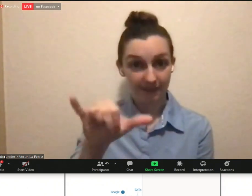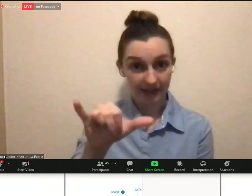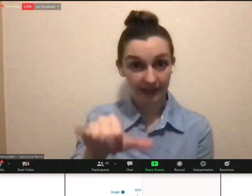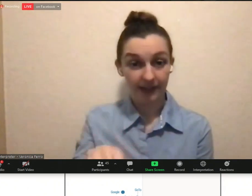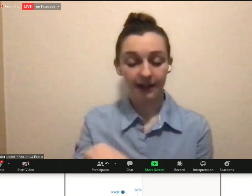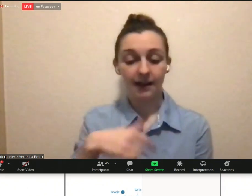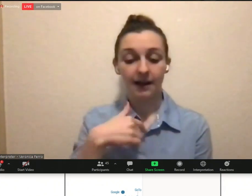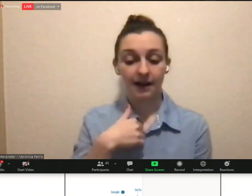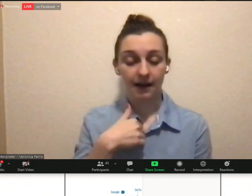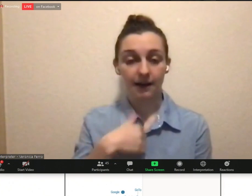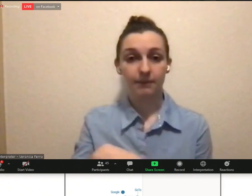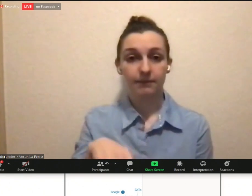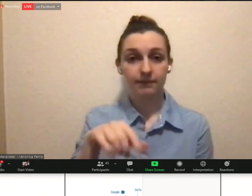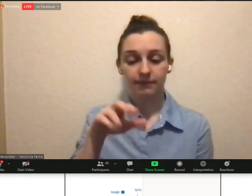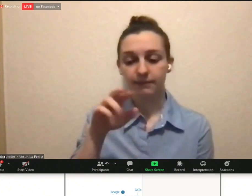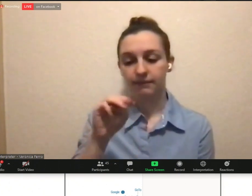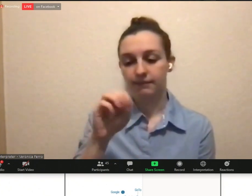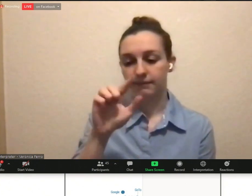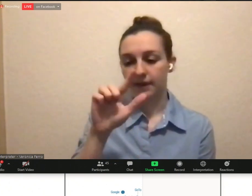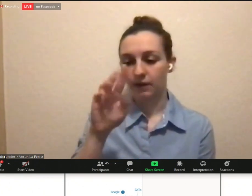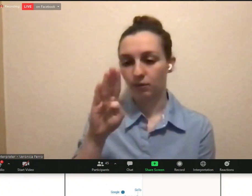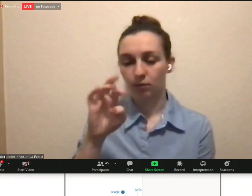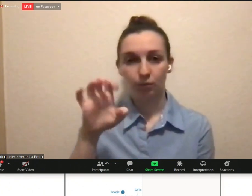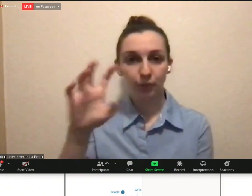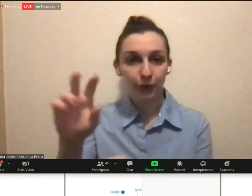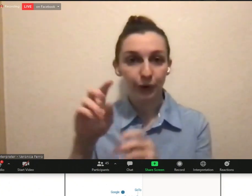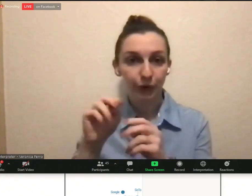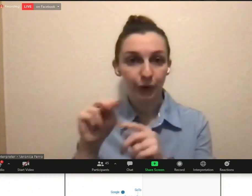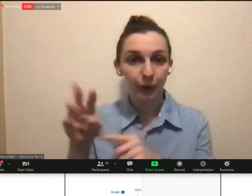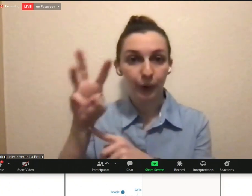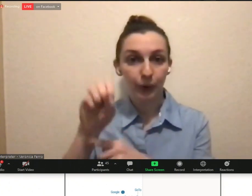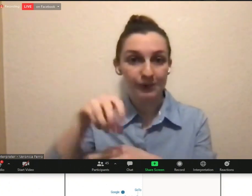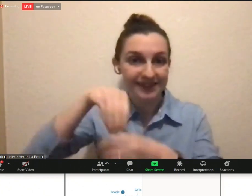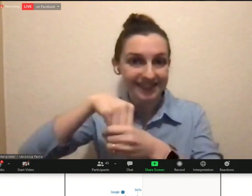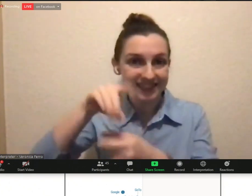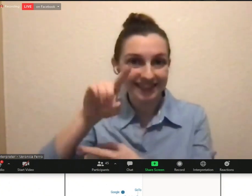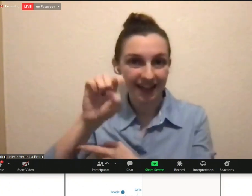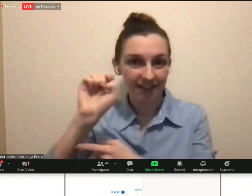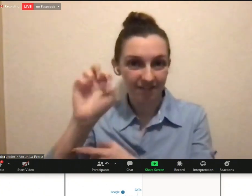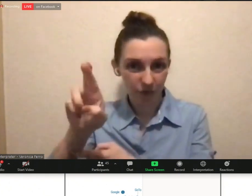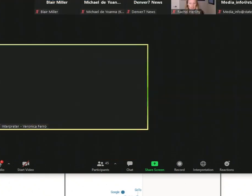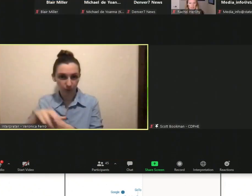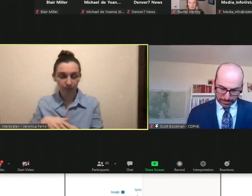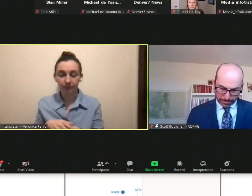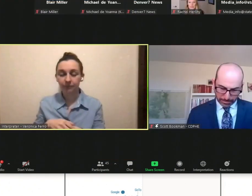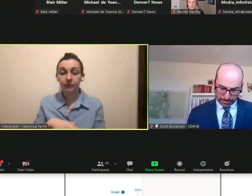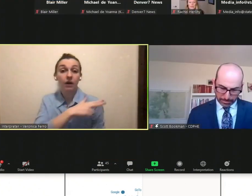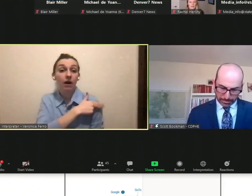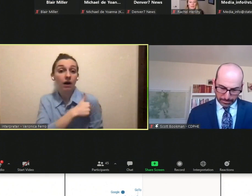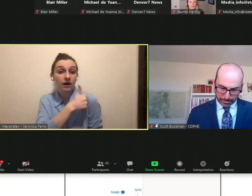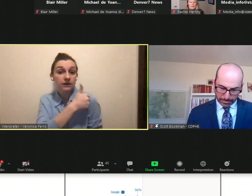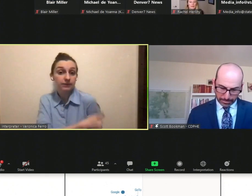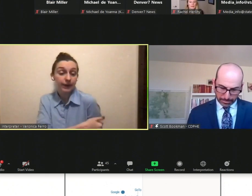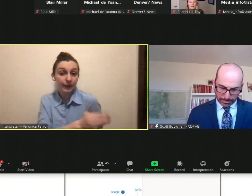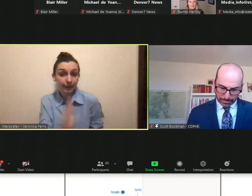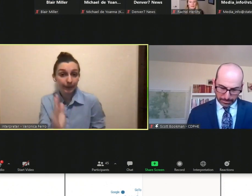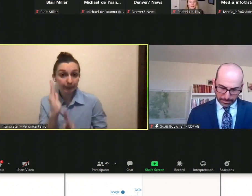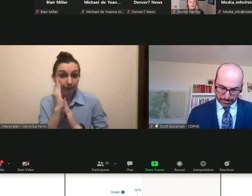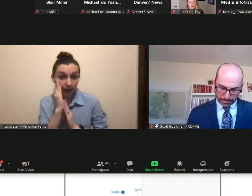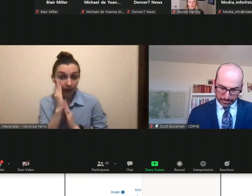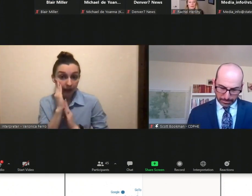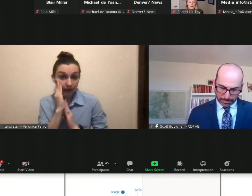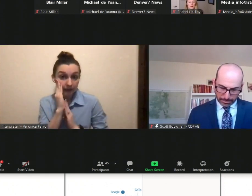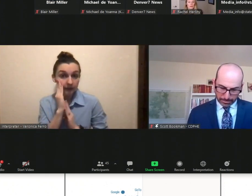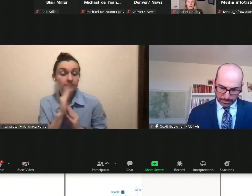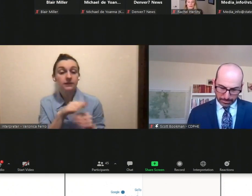Denver. This is for Mr. Bookman. The hospital beds, the supplemental beds, how many are in service now,